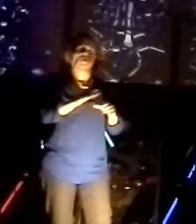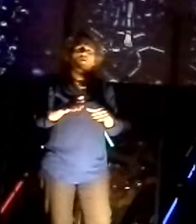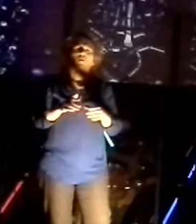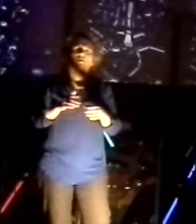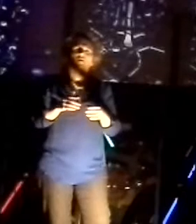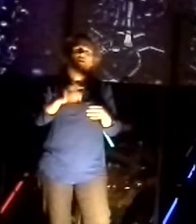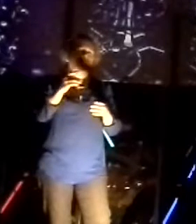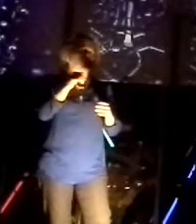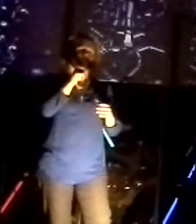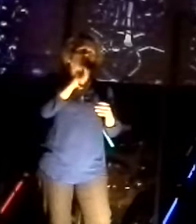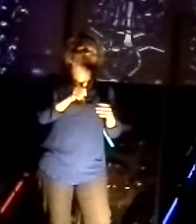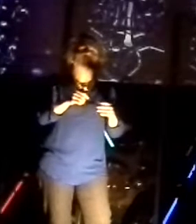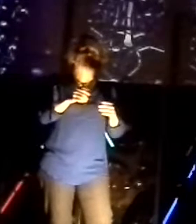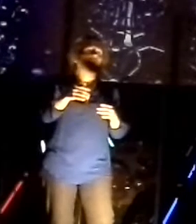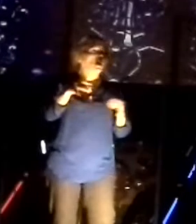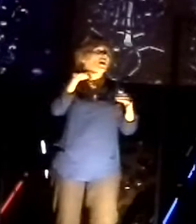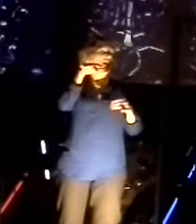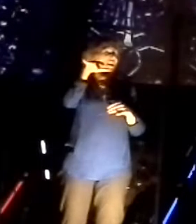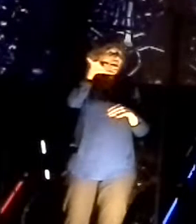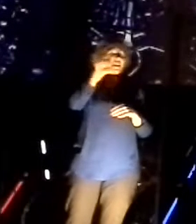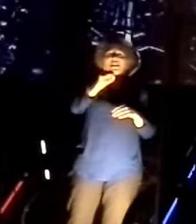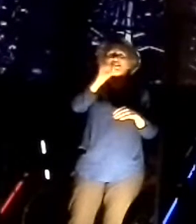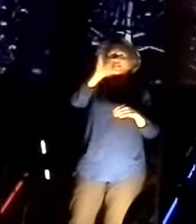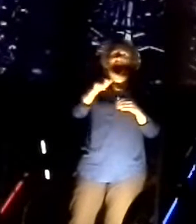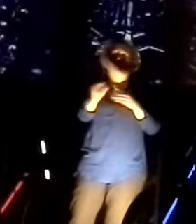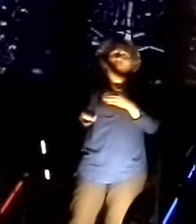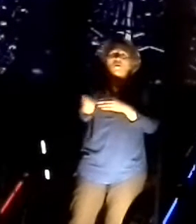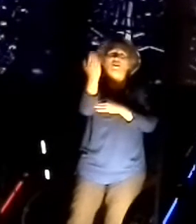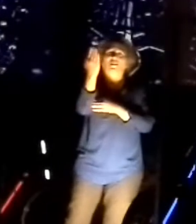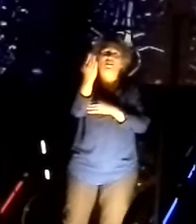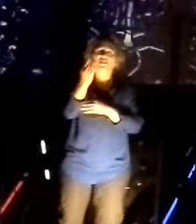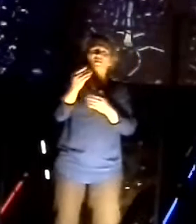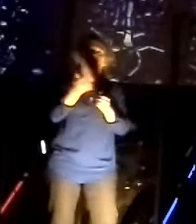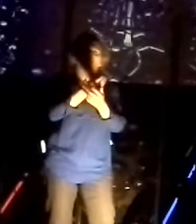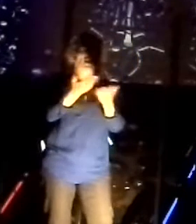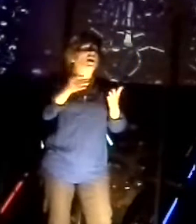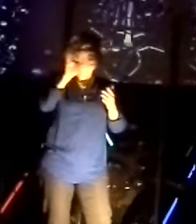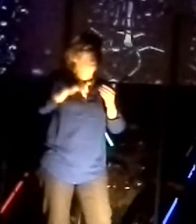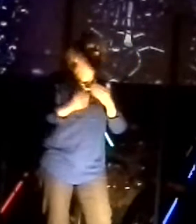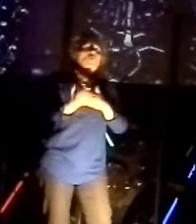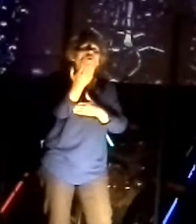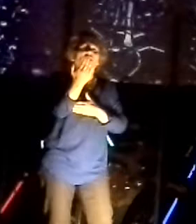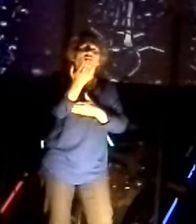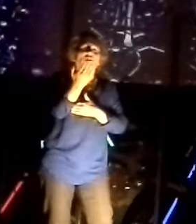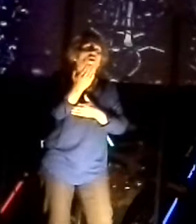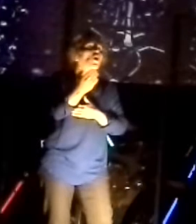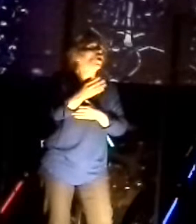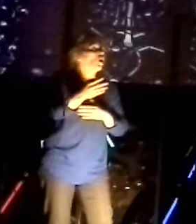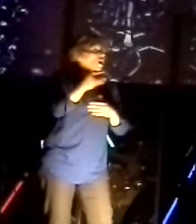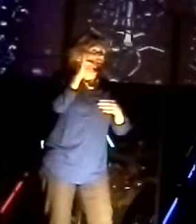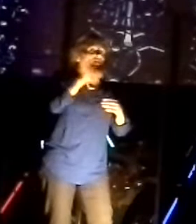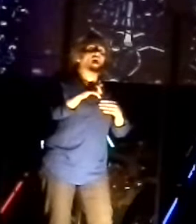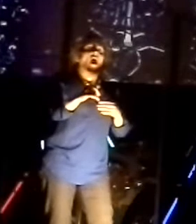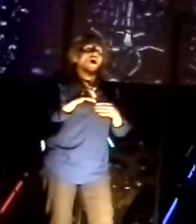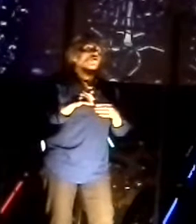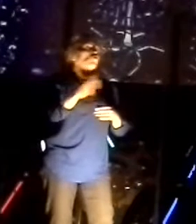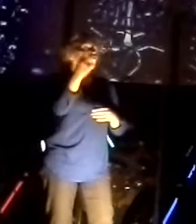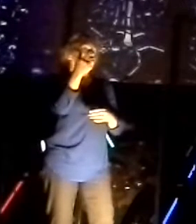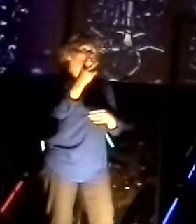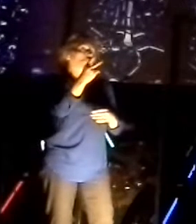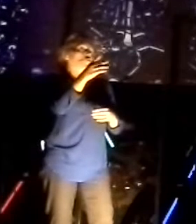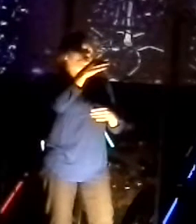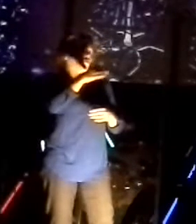wasn't supposed to do. Yes, that morning when prophecy came true. That morning when two mourning women came to the